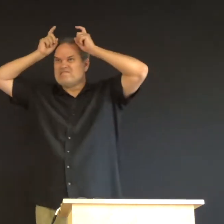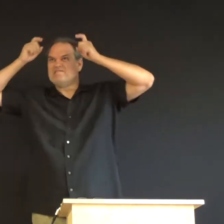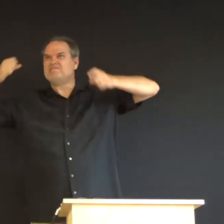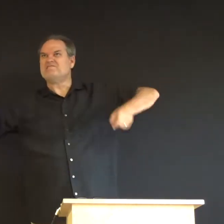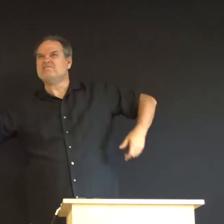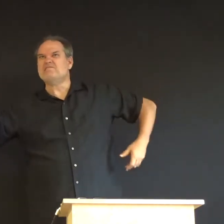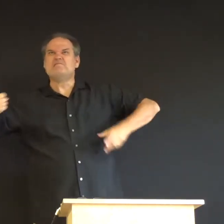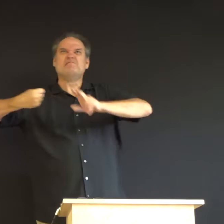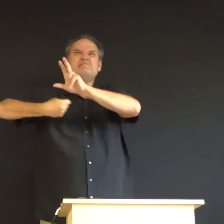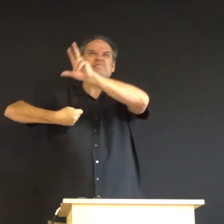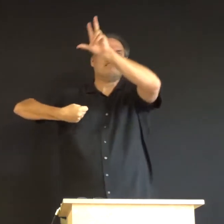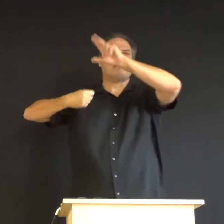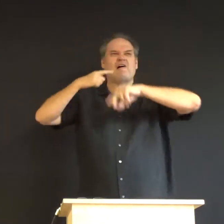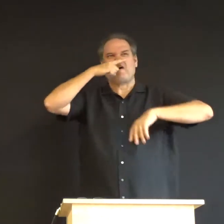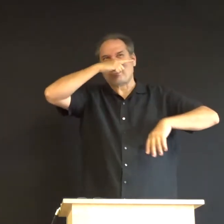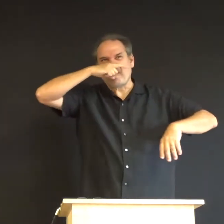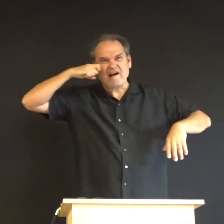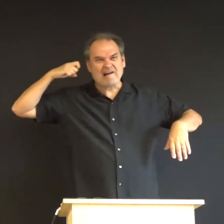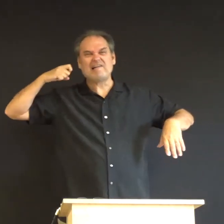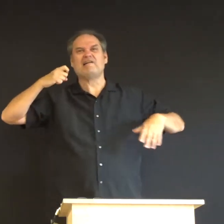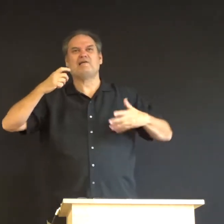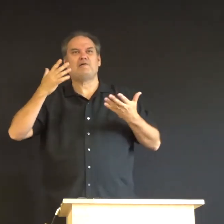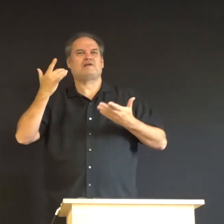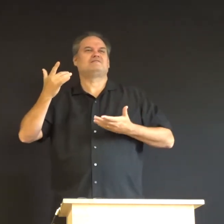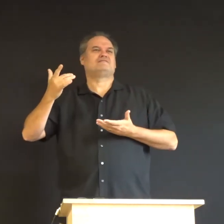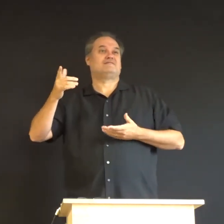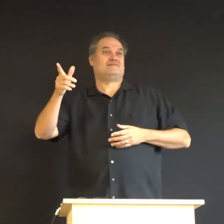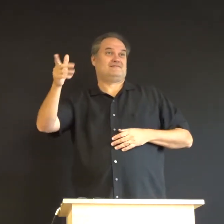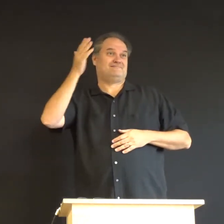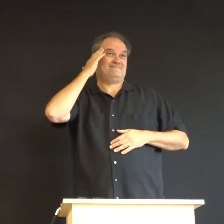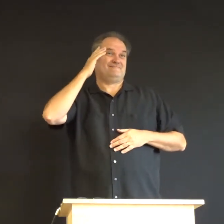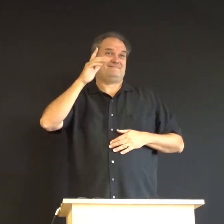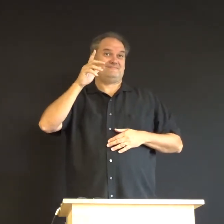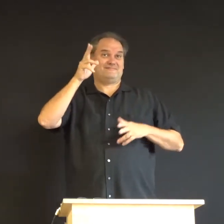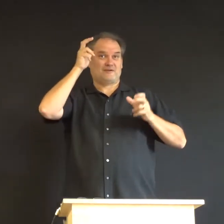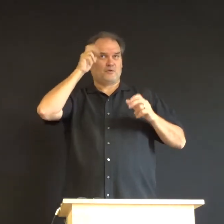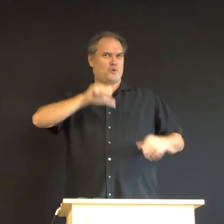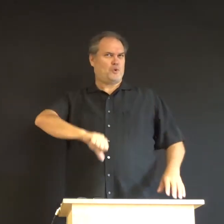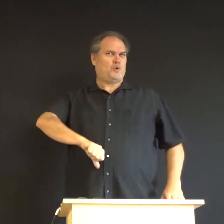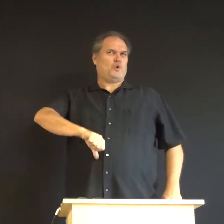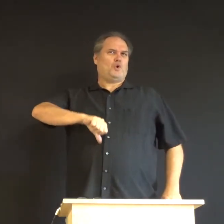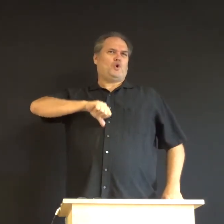put them in, you know, with horns, the pitchfork, ugly, whatever. Yeah,